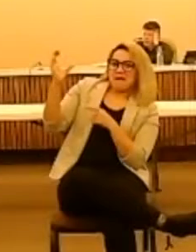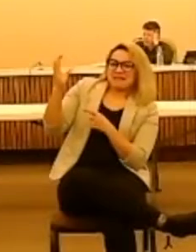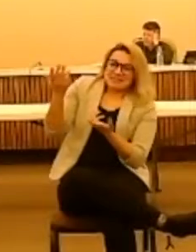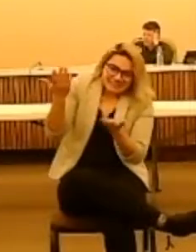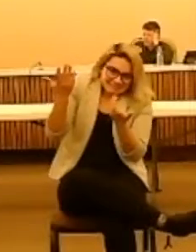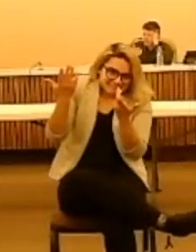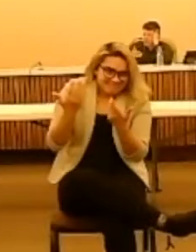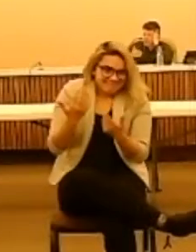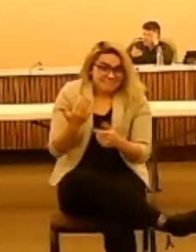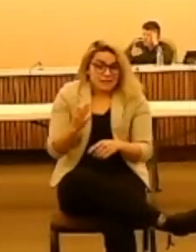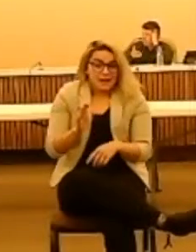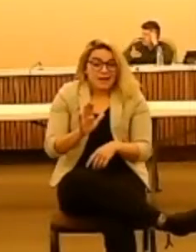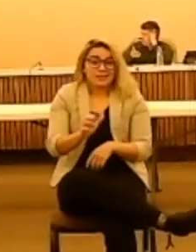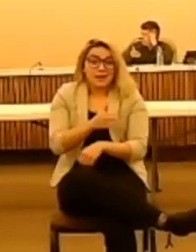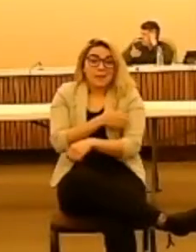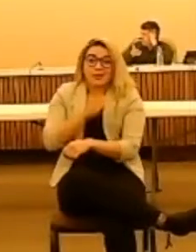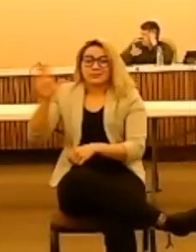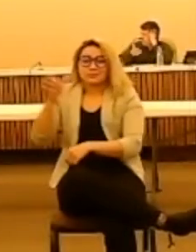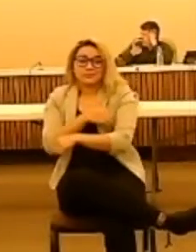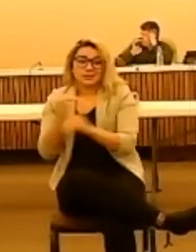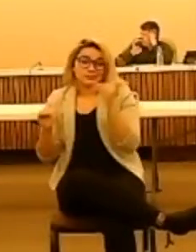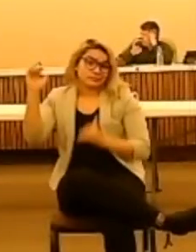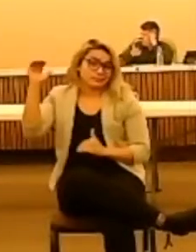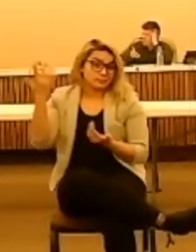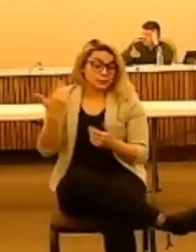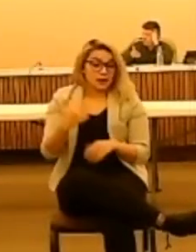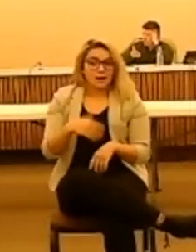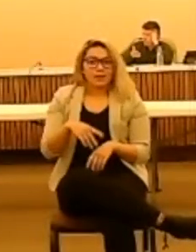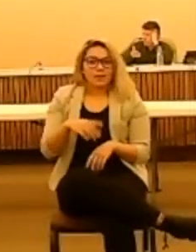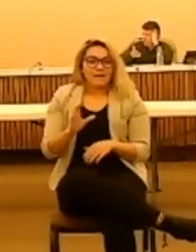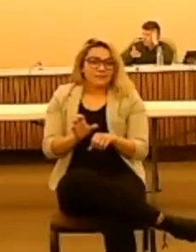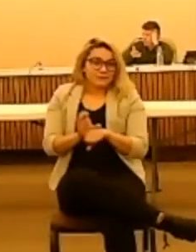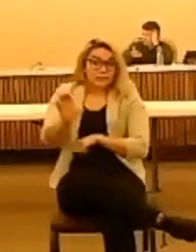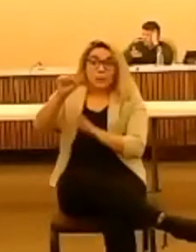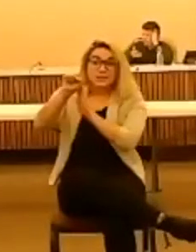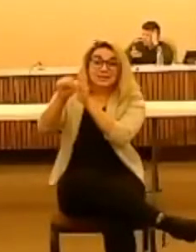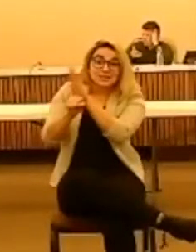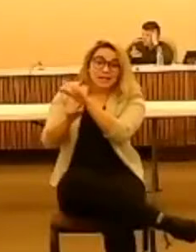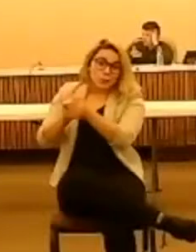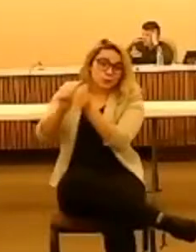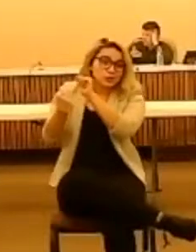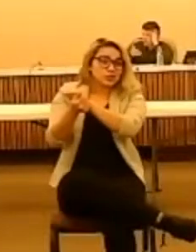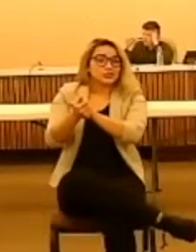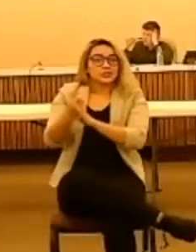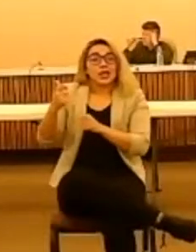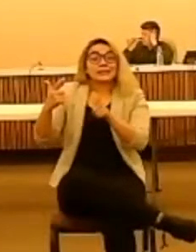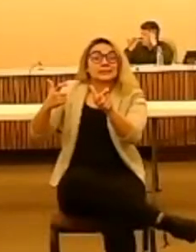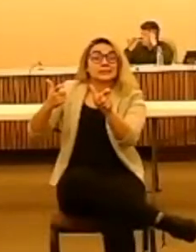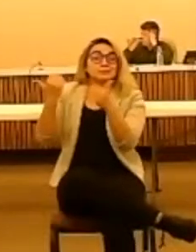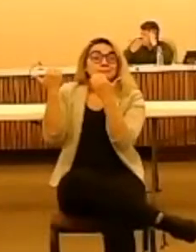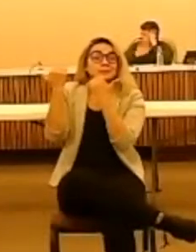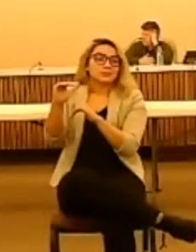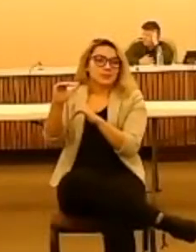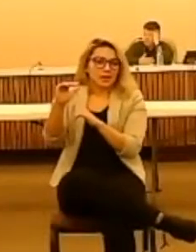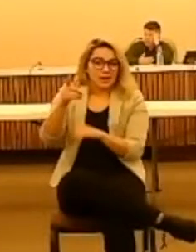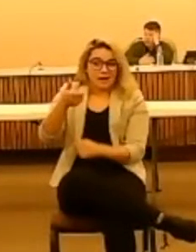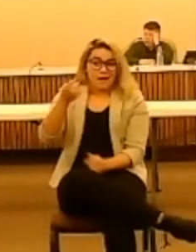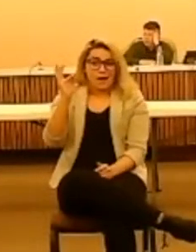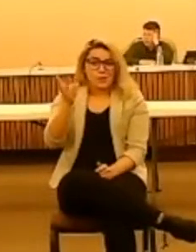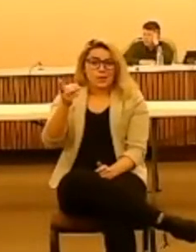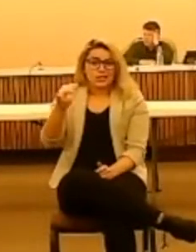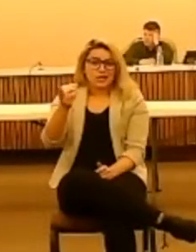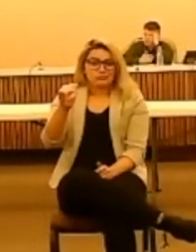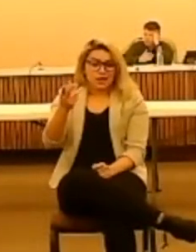couldn't get the state to lower the speed limit at West Henrietta Road and Martin Road. They just wouldn't do it.